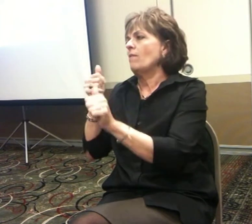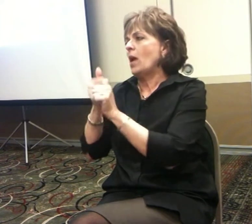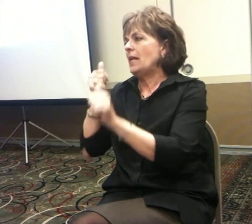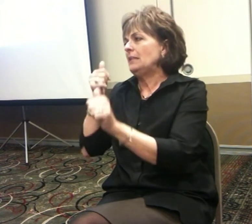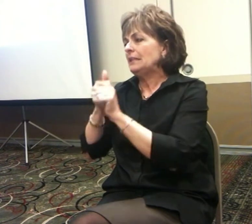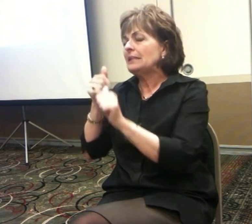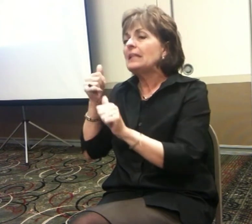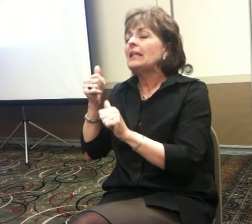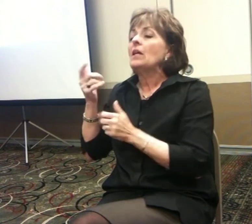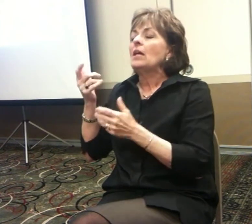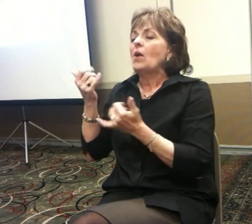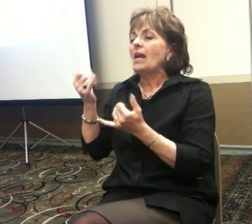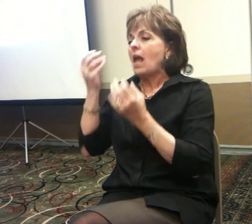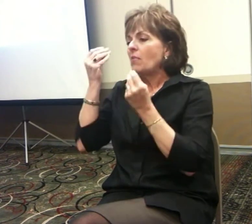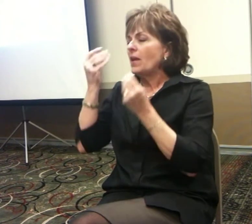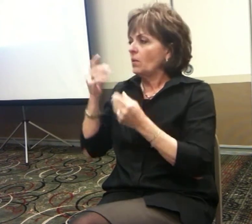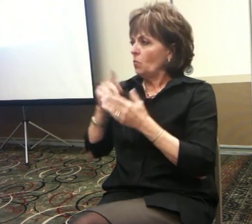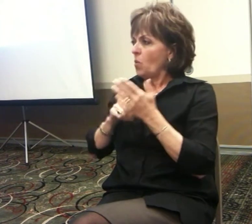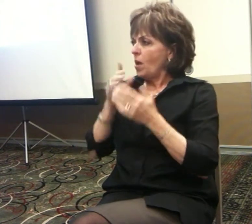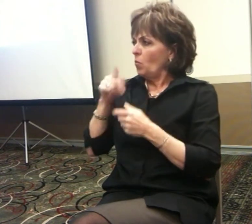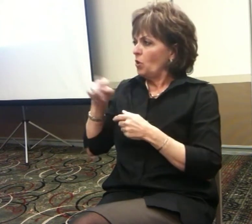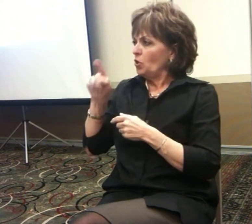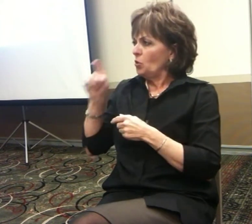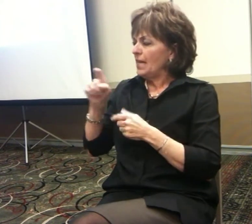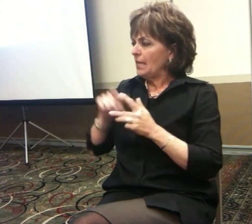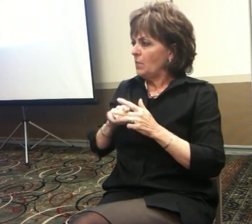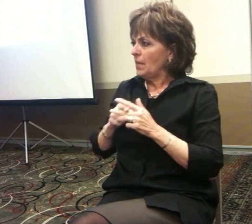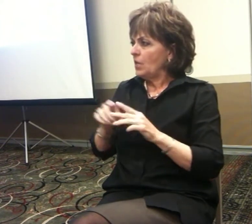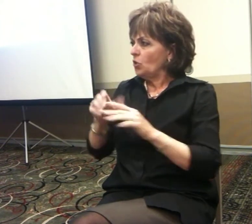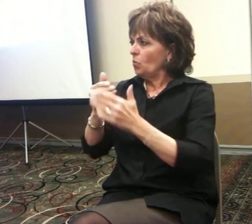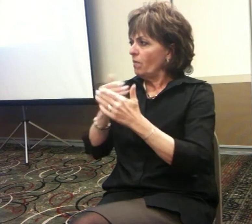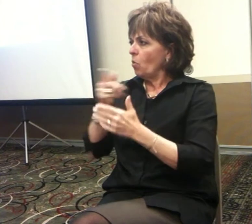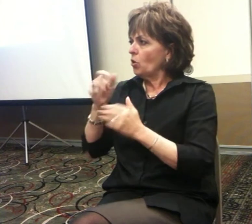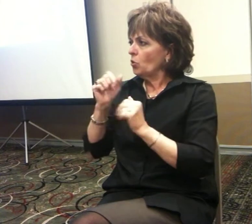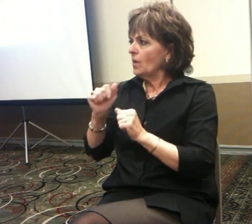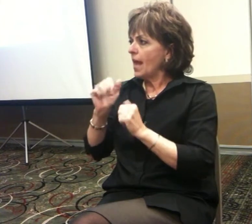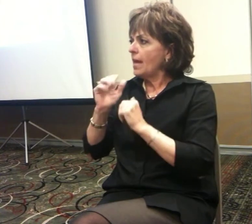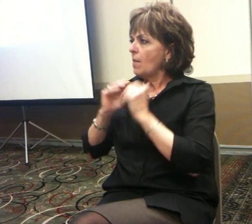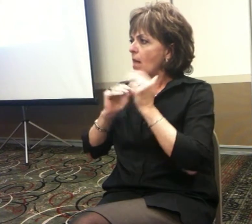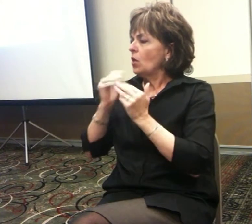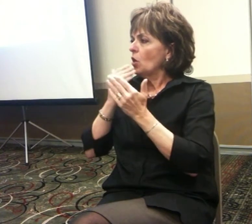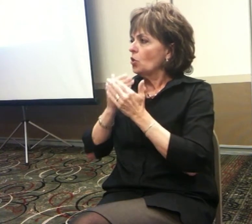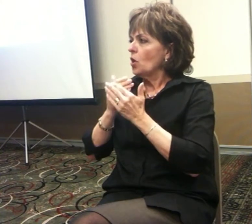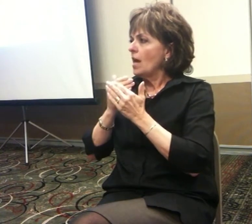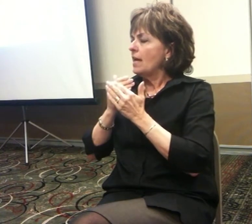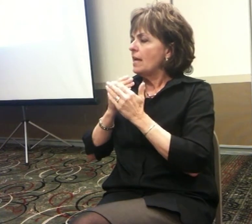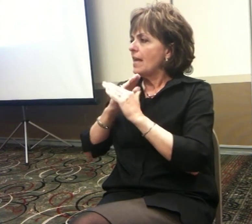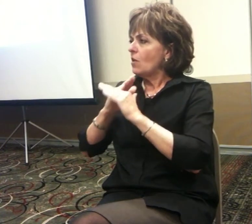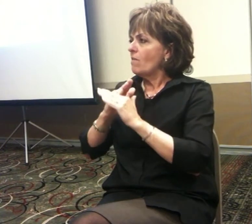this, what would you need to begin to do before you could build a good intervention plan for this kid?